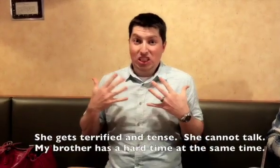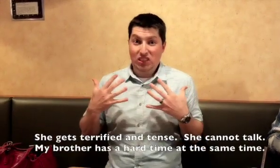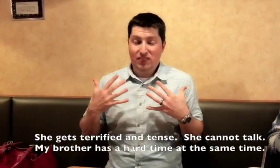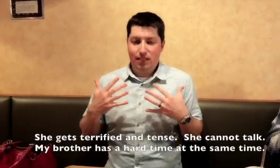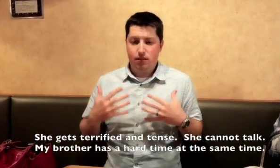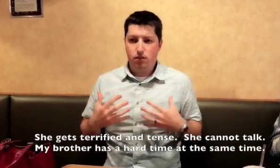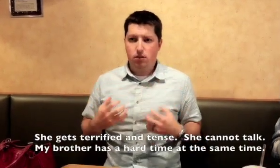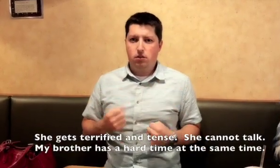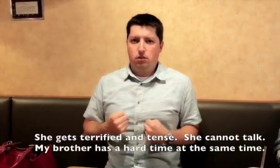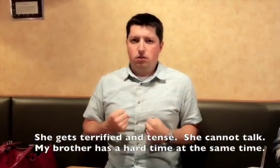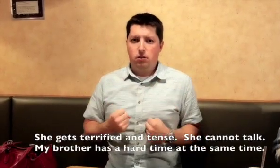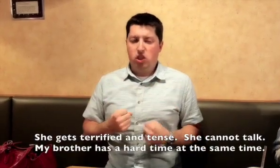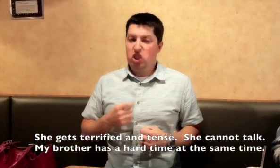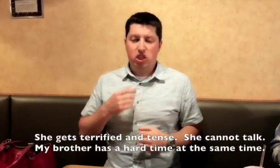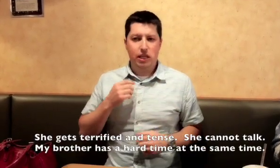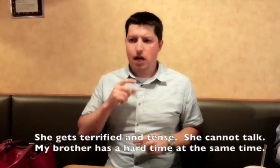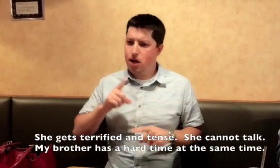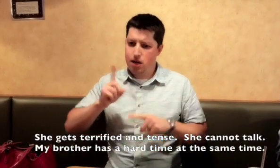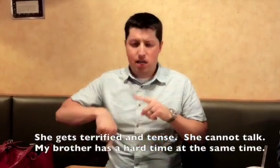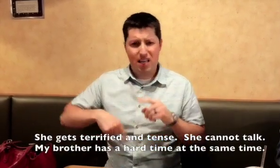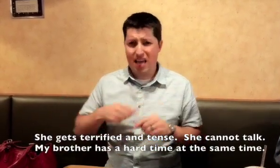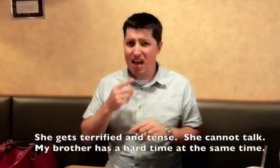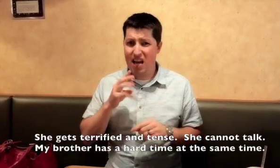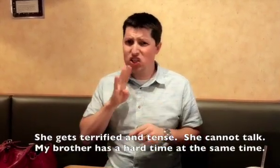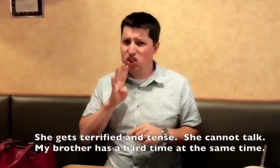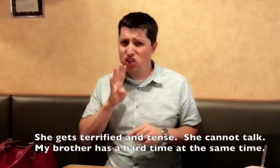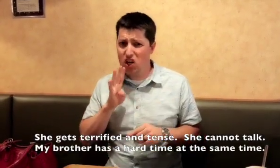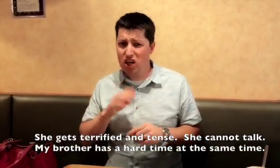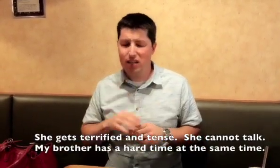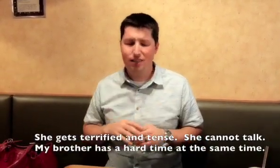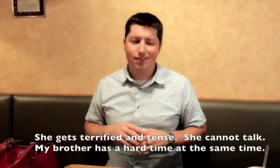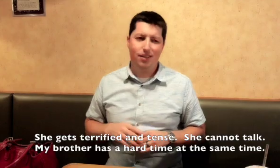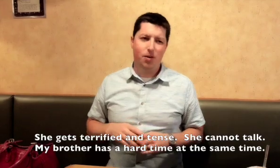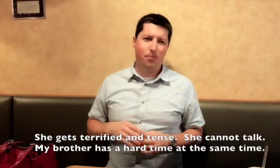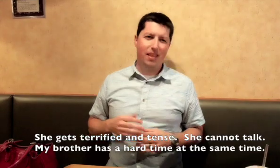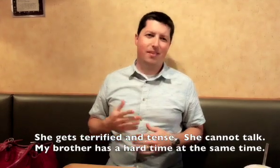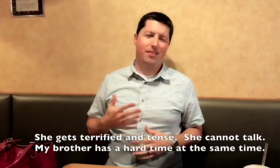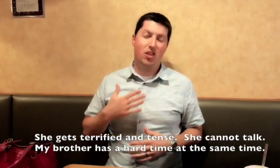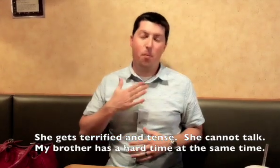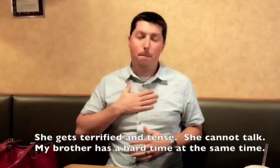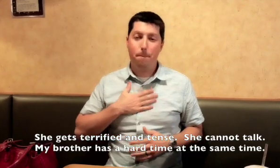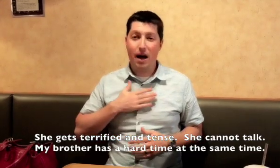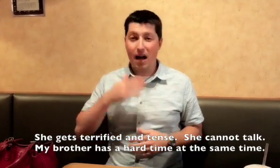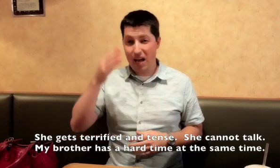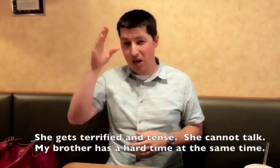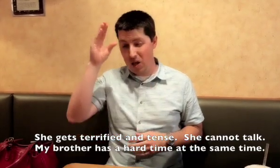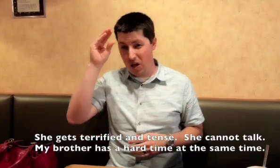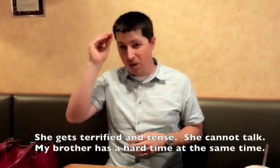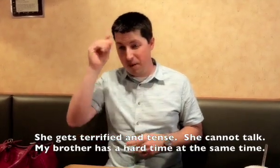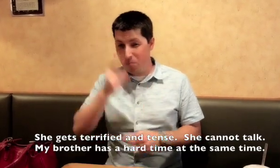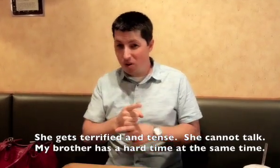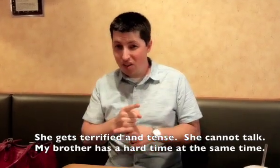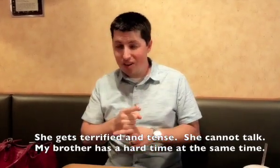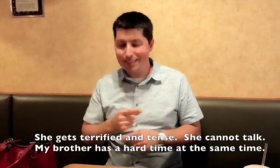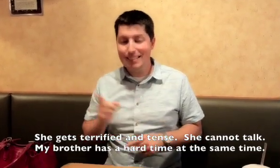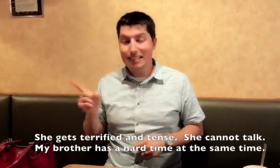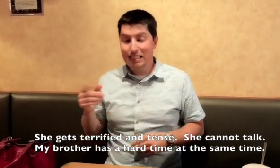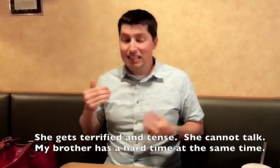She gets terrified and tense. She cannot talk. My brother has a hard time, and at the same time,